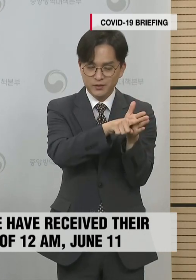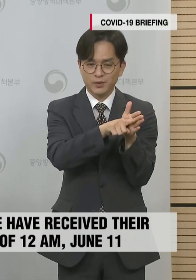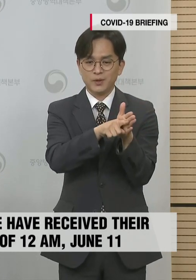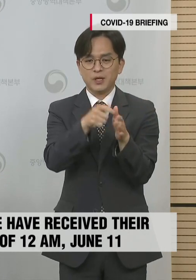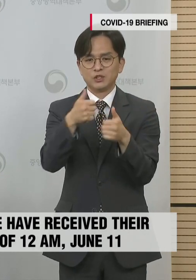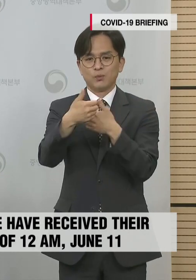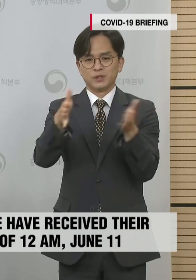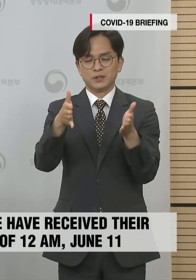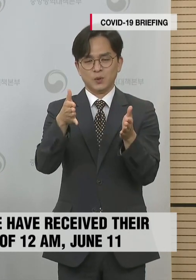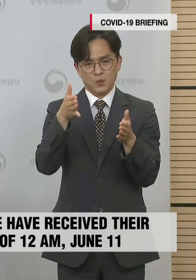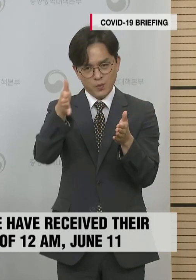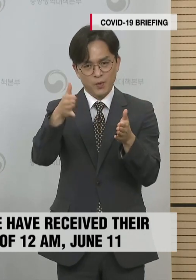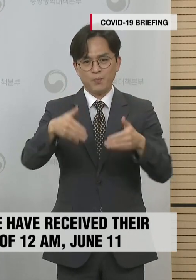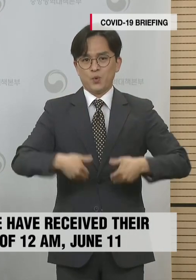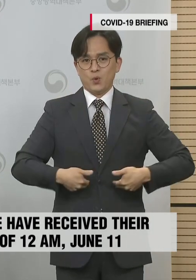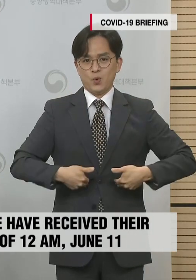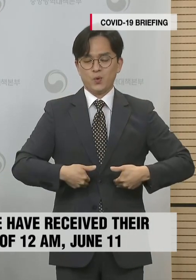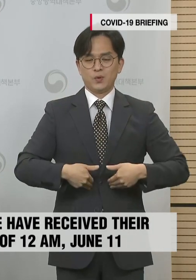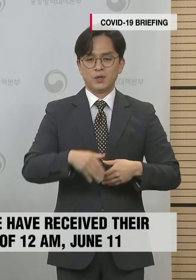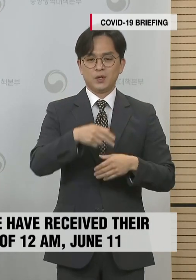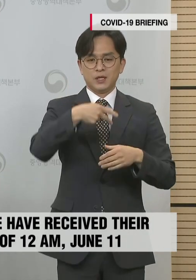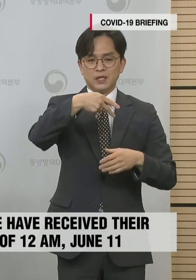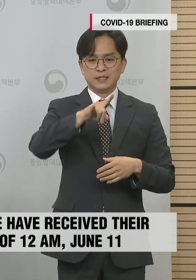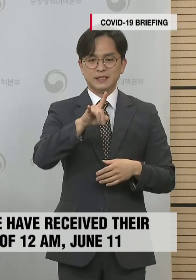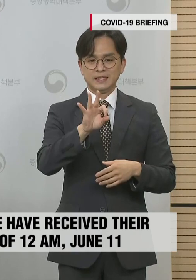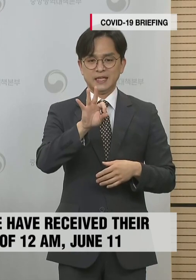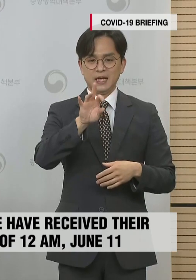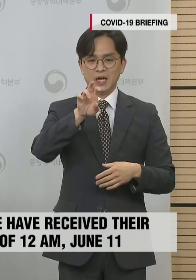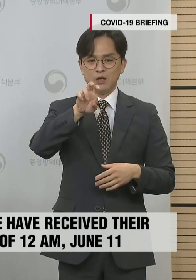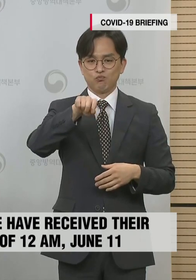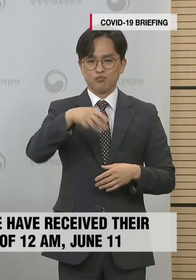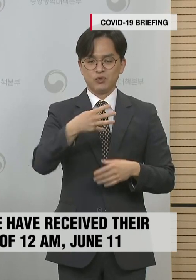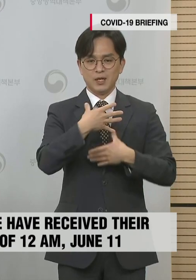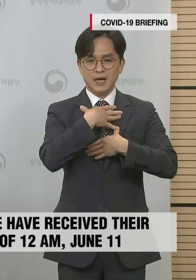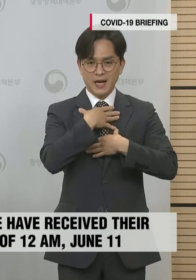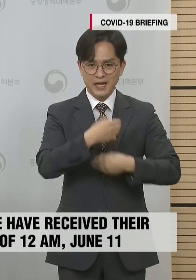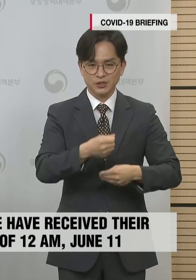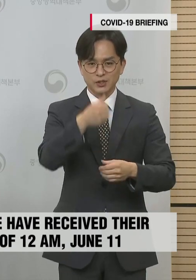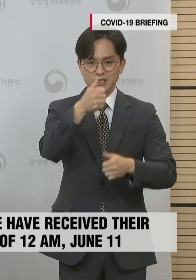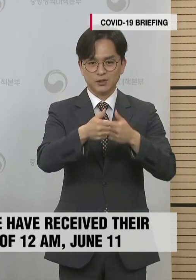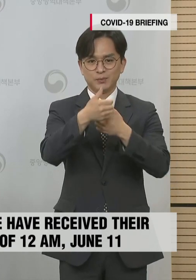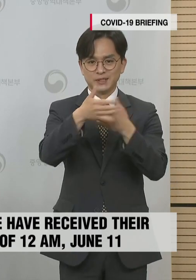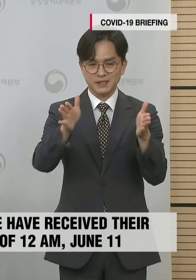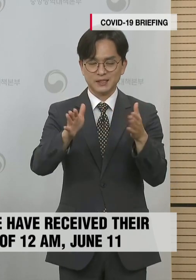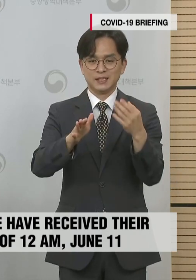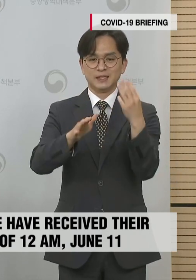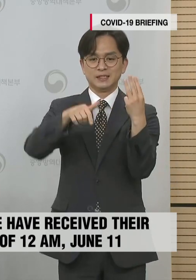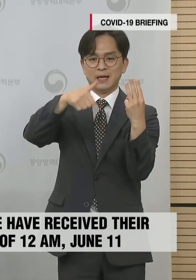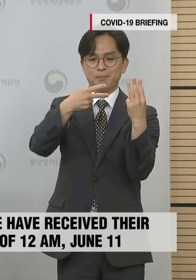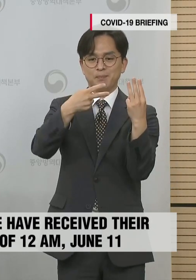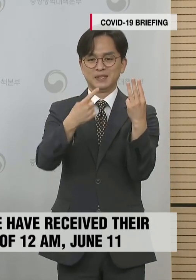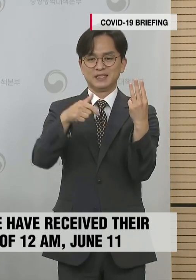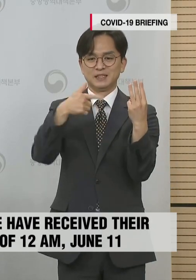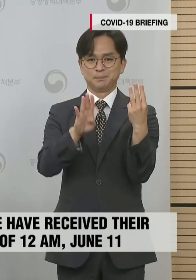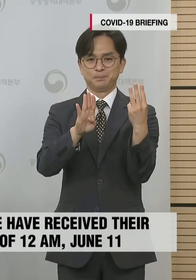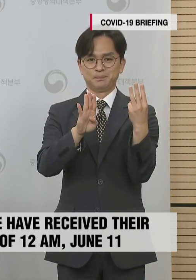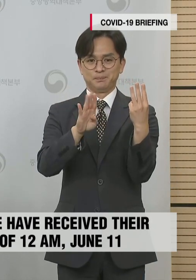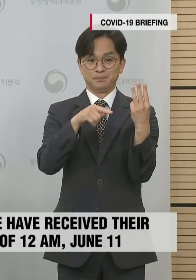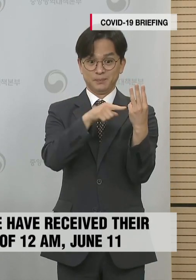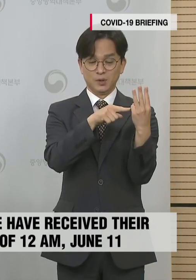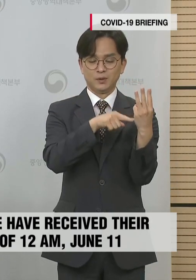in developing further drugs and vaccines for many infectious diseases. And going forward, we have